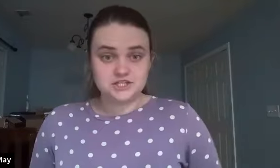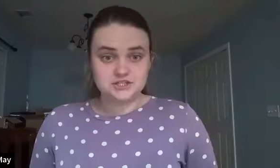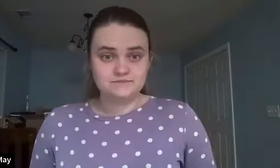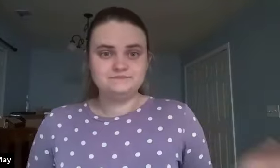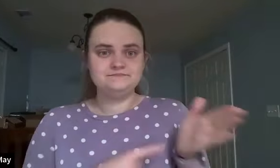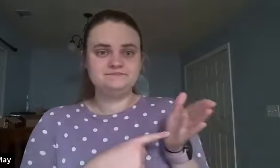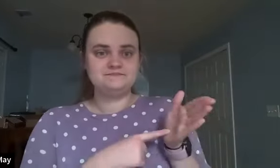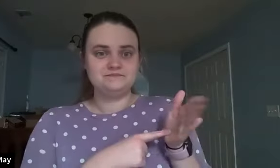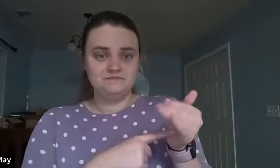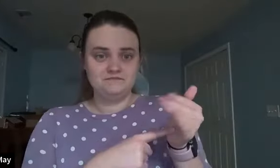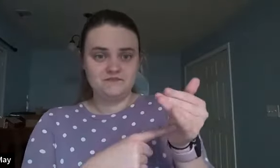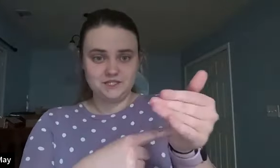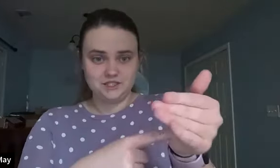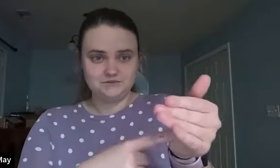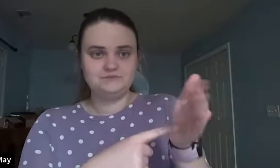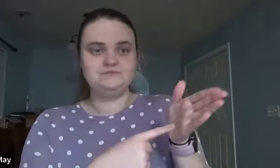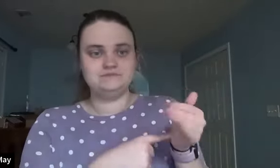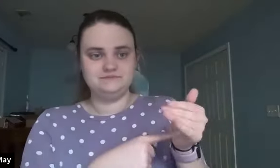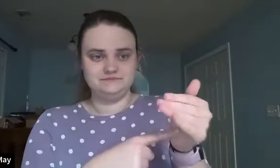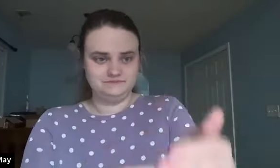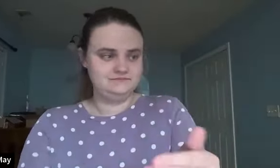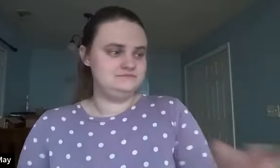Fish. Fish.